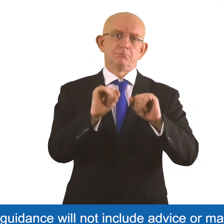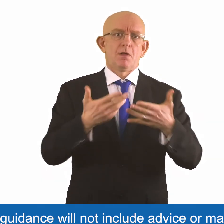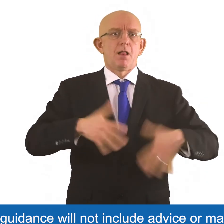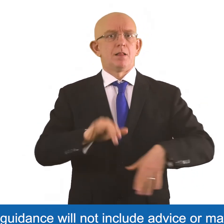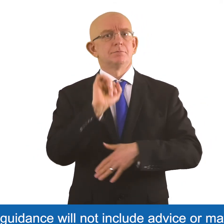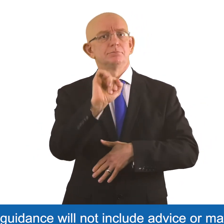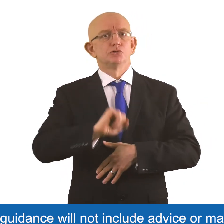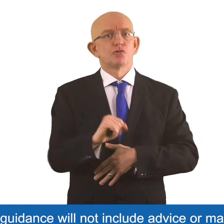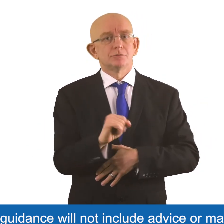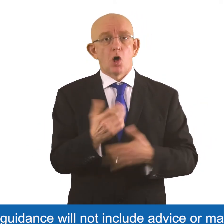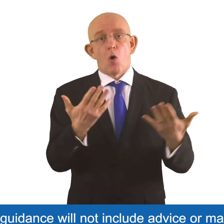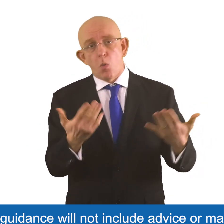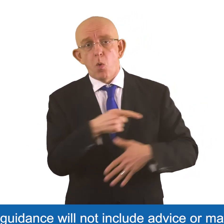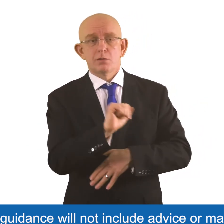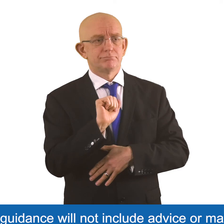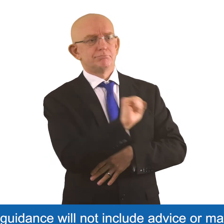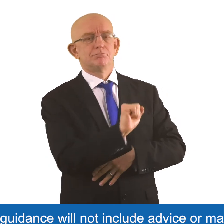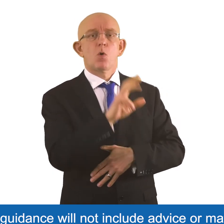brackets, or Wales, close brackets,